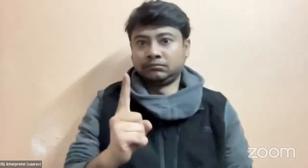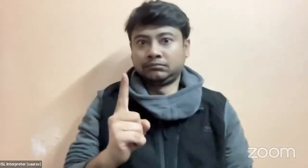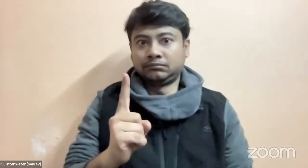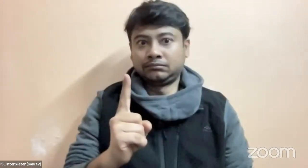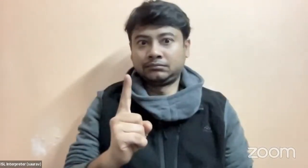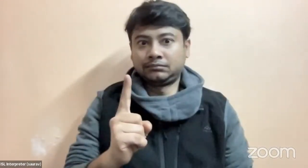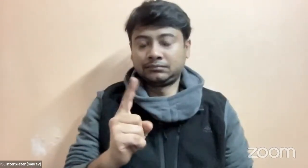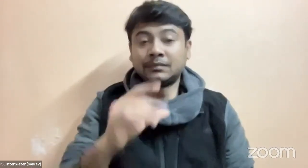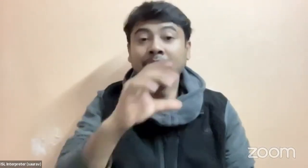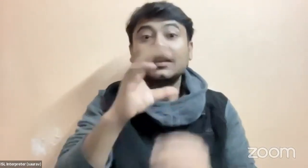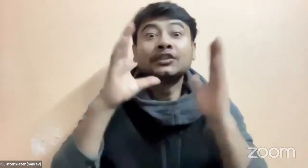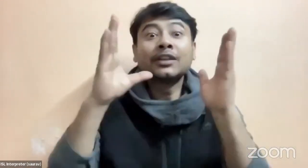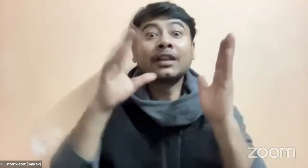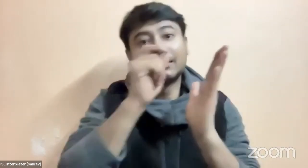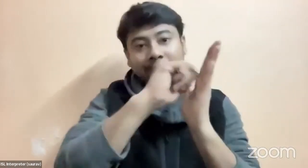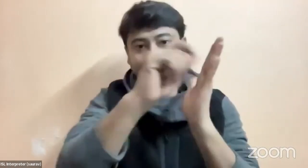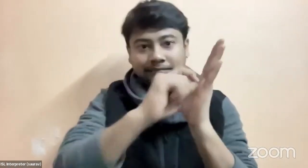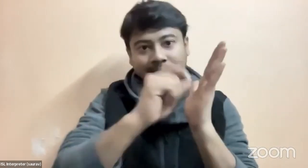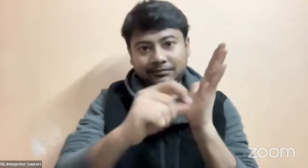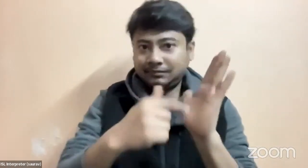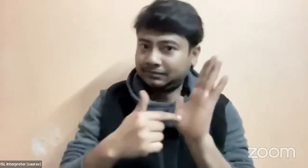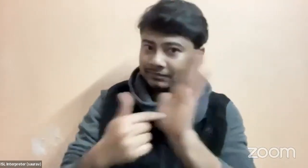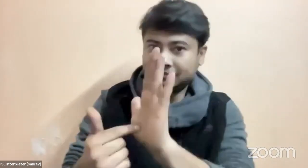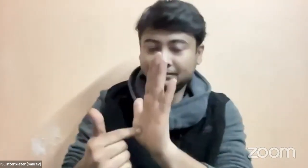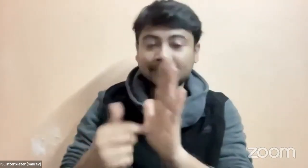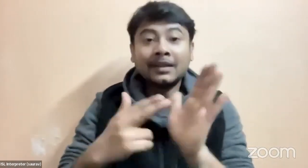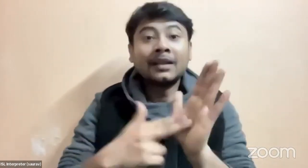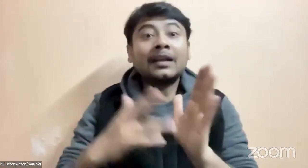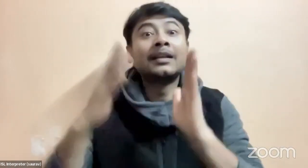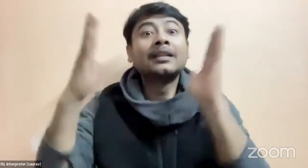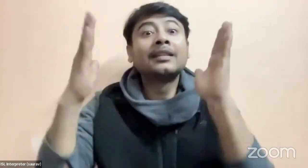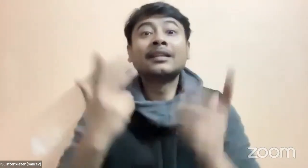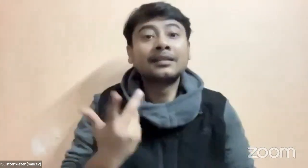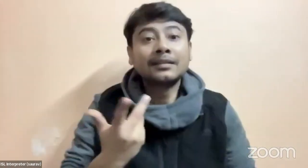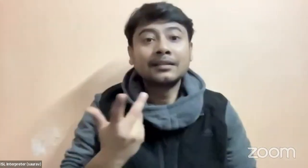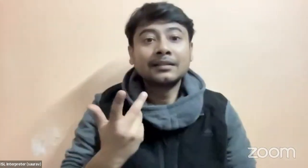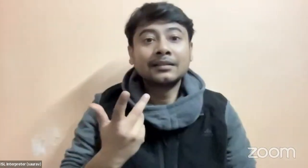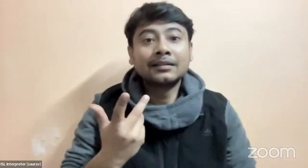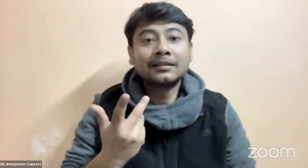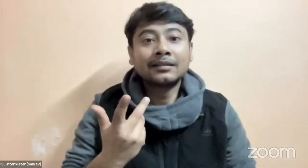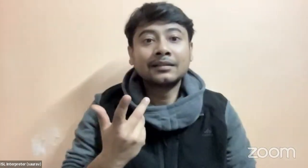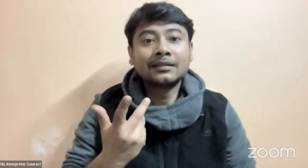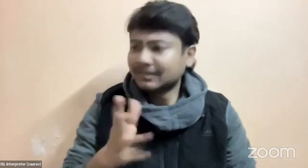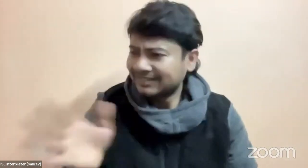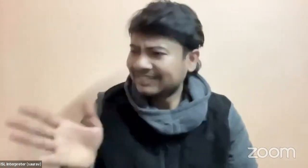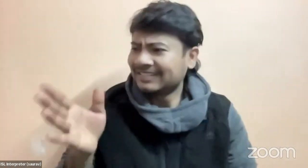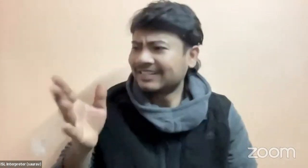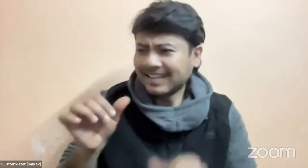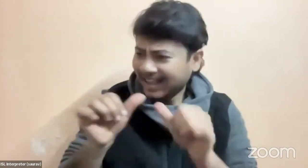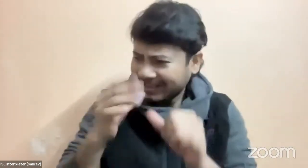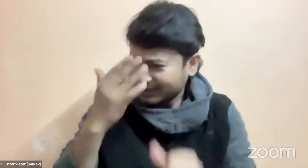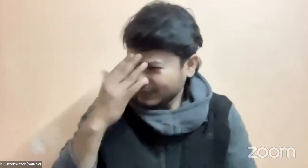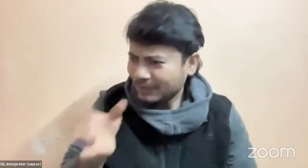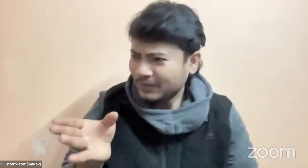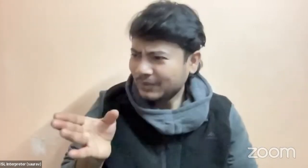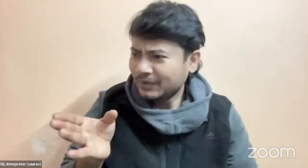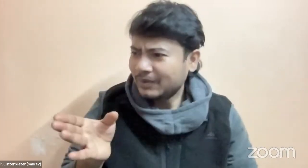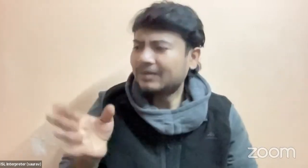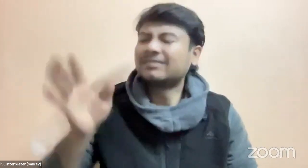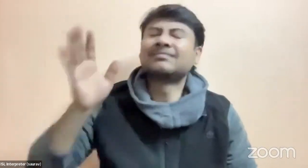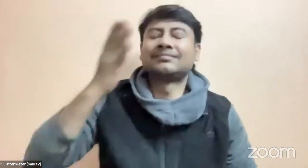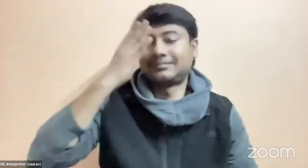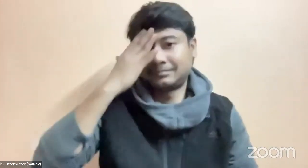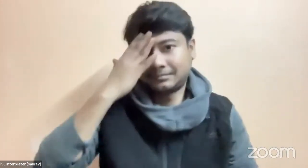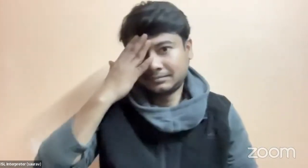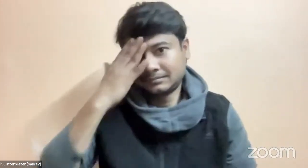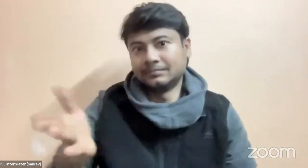is giving you the answers. Lord Nityananda, he says, no need to write anything. I will write on your behalf. Just